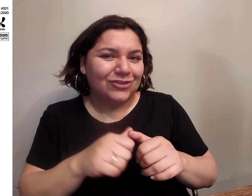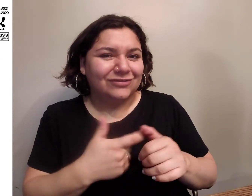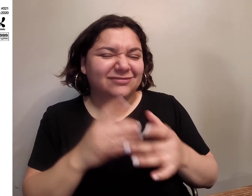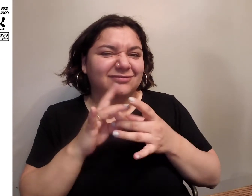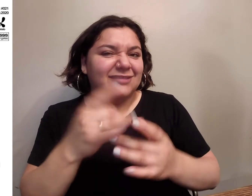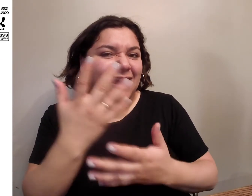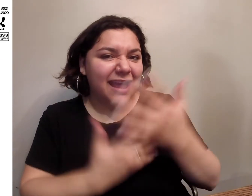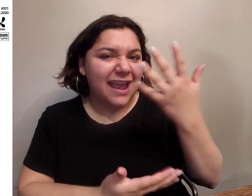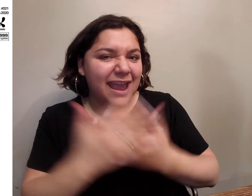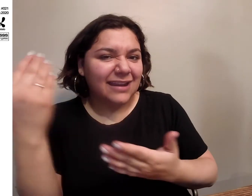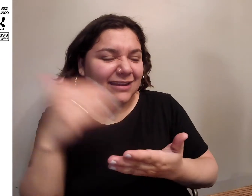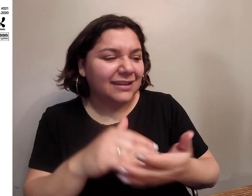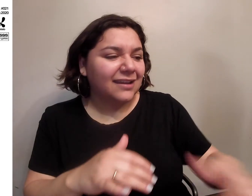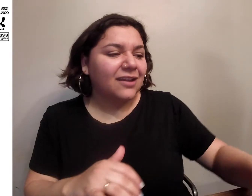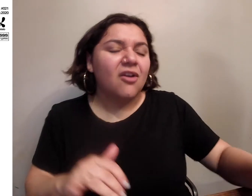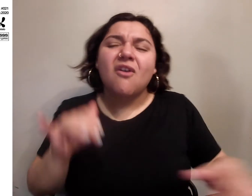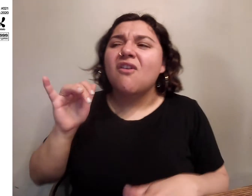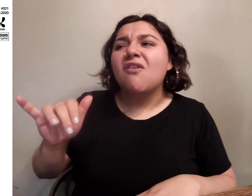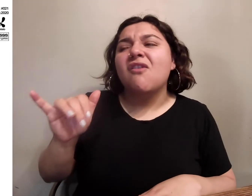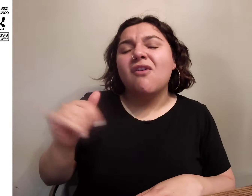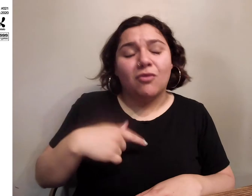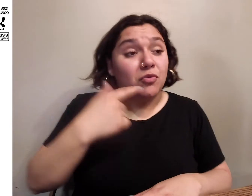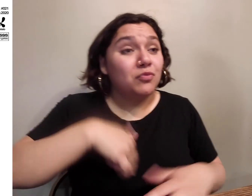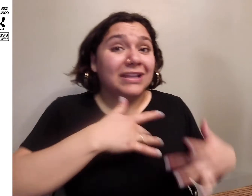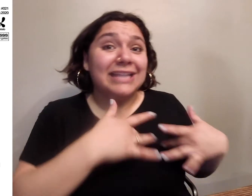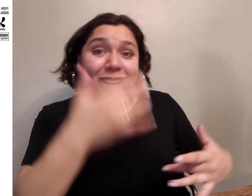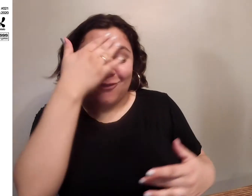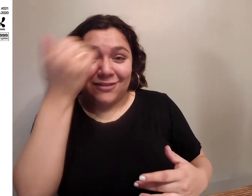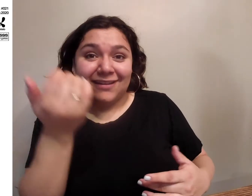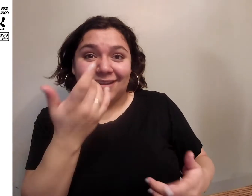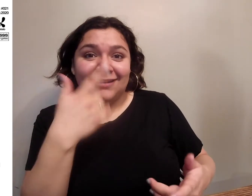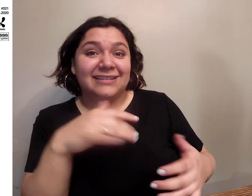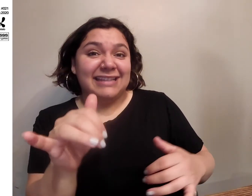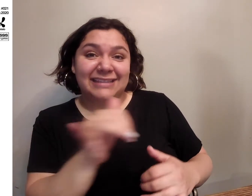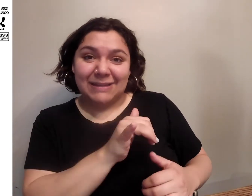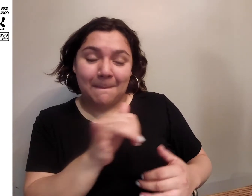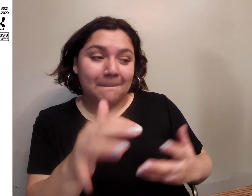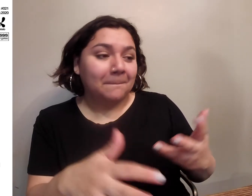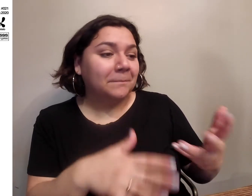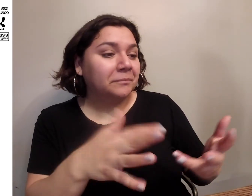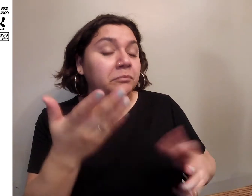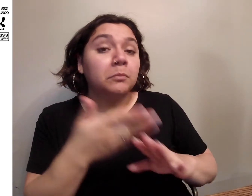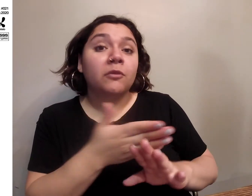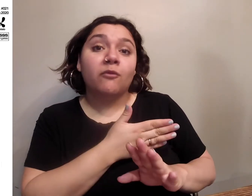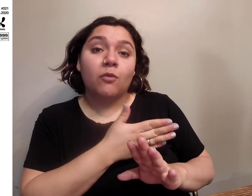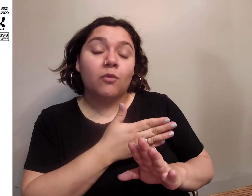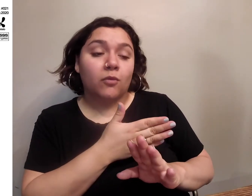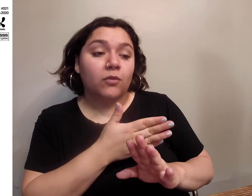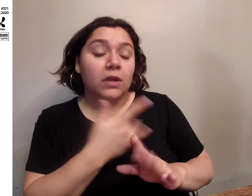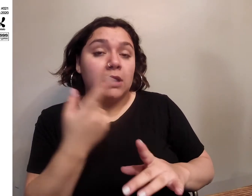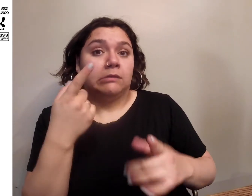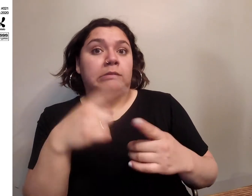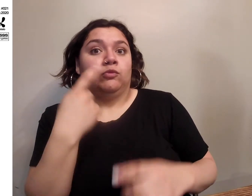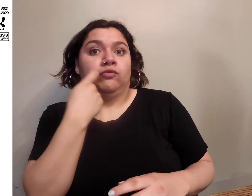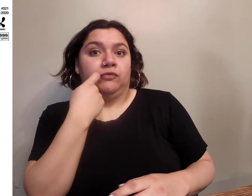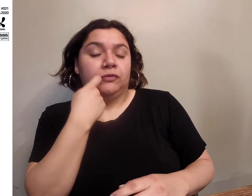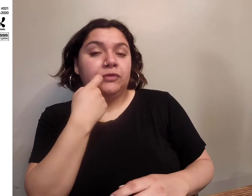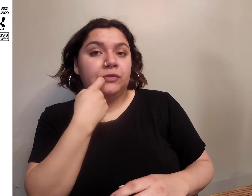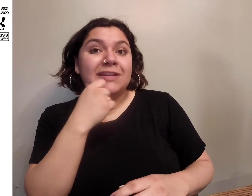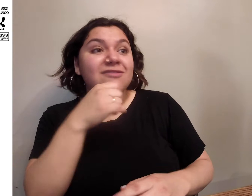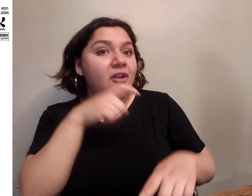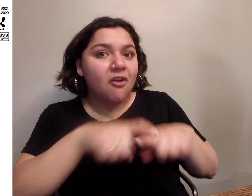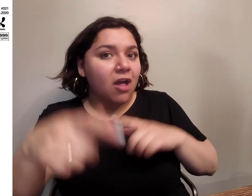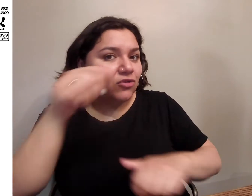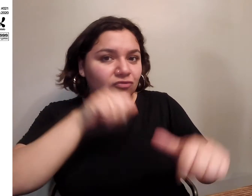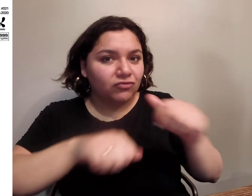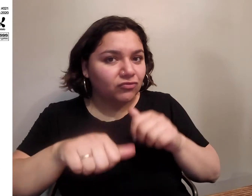it's something that we have forgotten to do. The same way we used to, until very recently, not call each